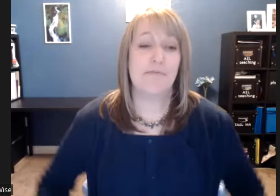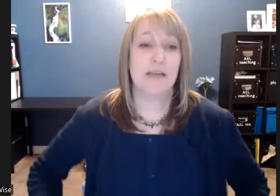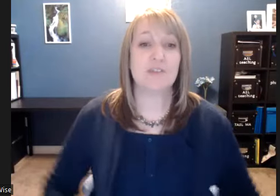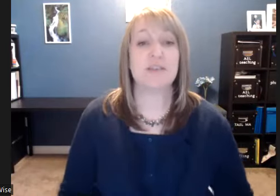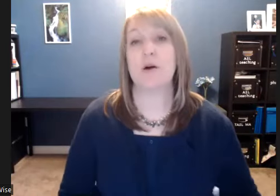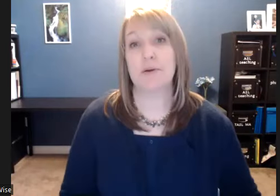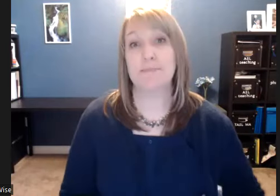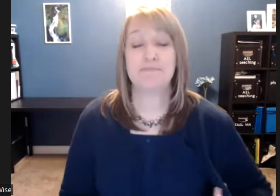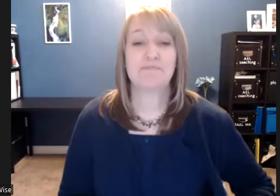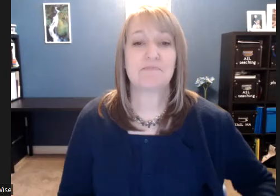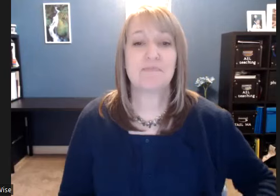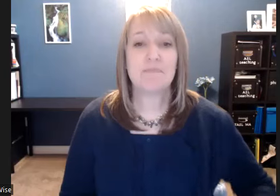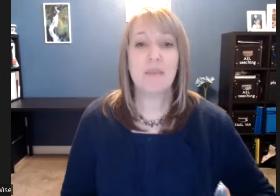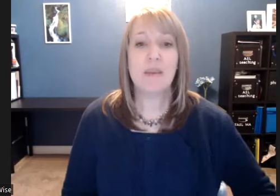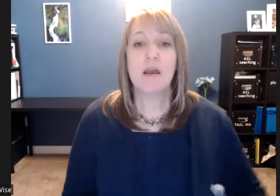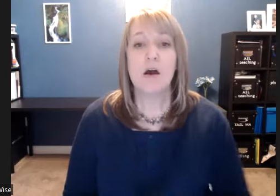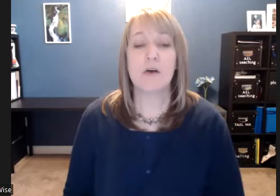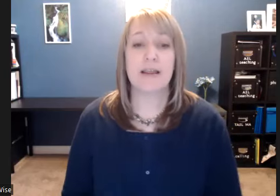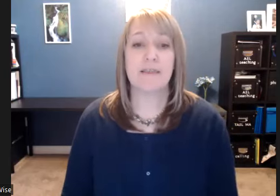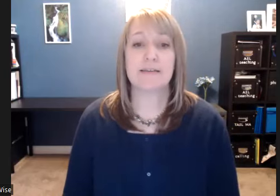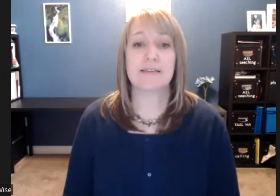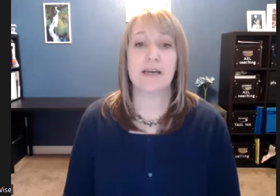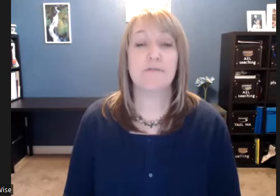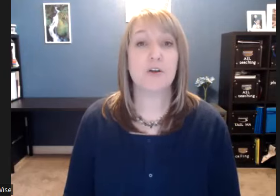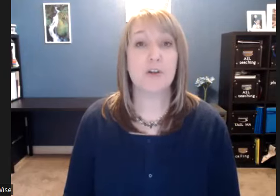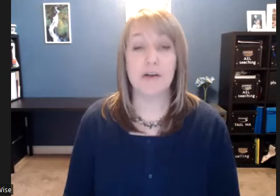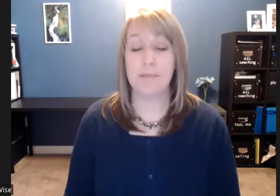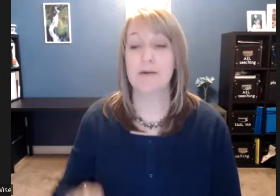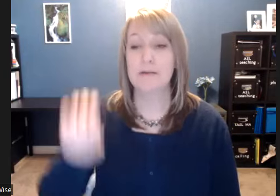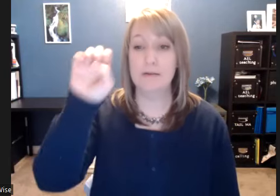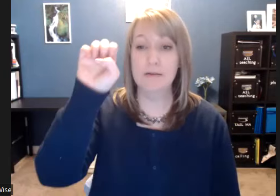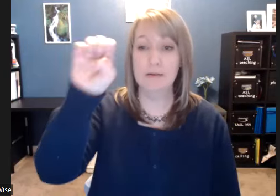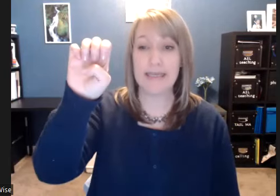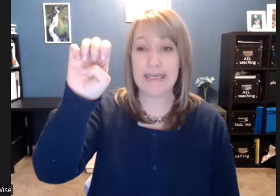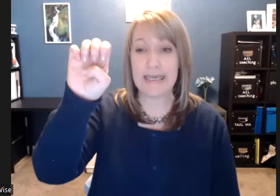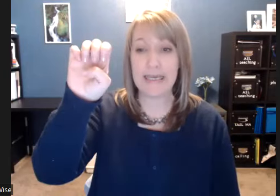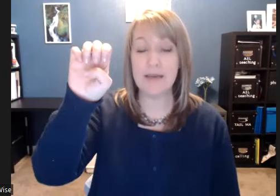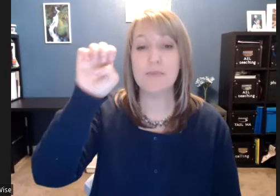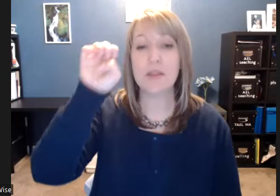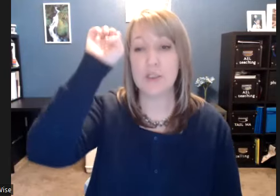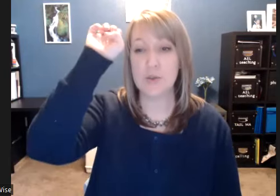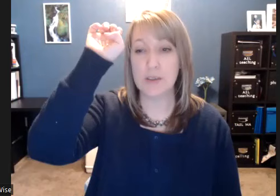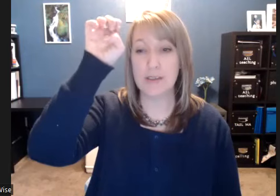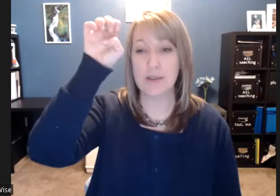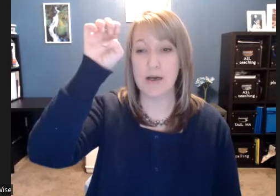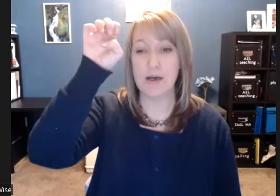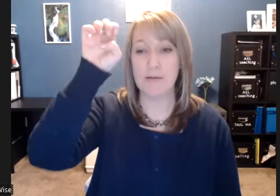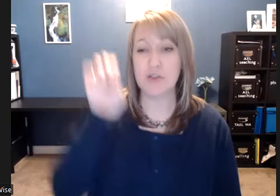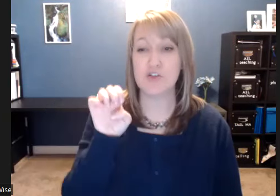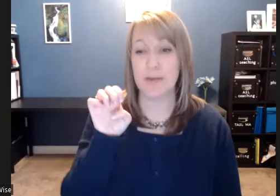It also means welcome. All right, the sign for Europe. E, you do a little, on your dominant